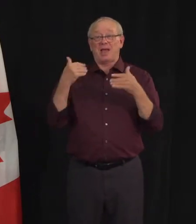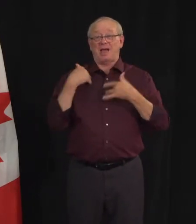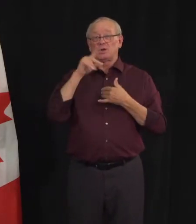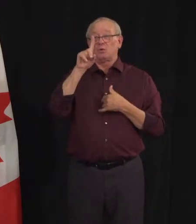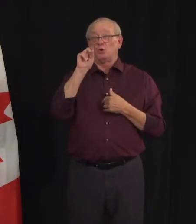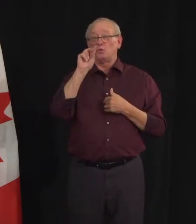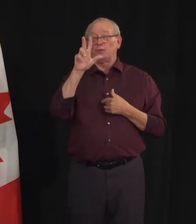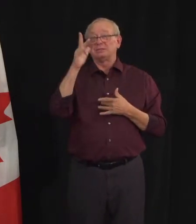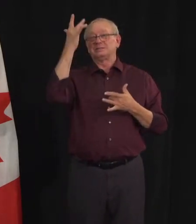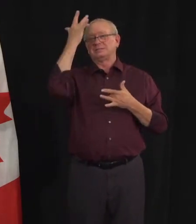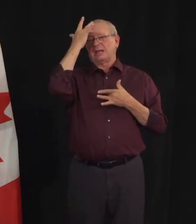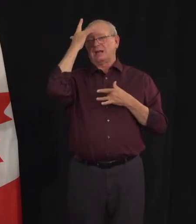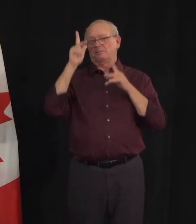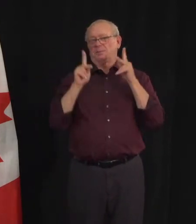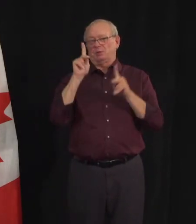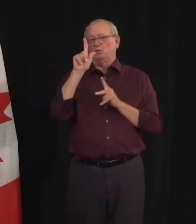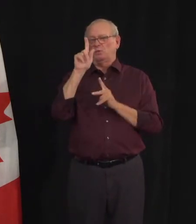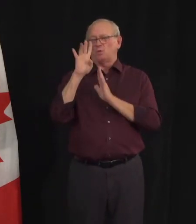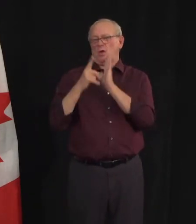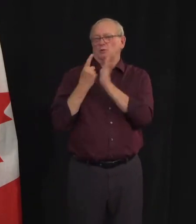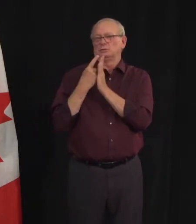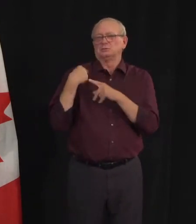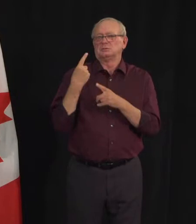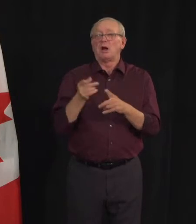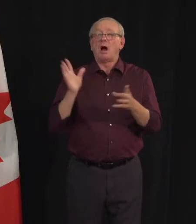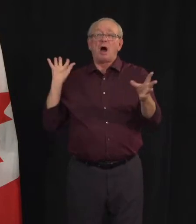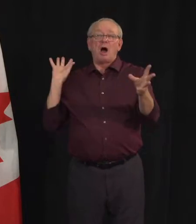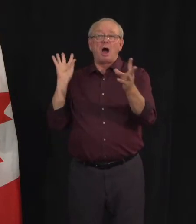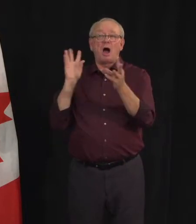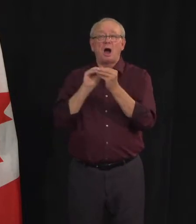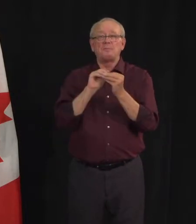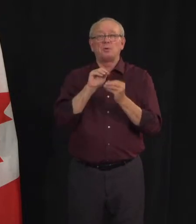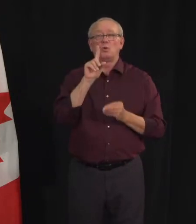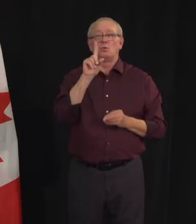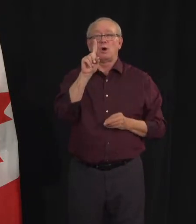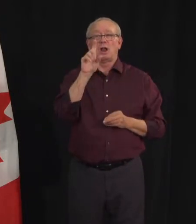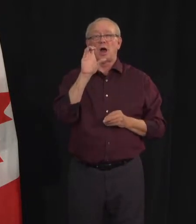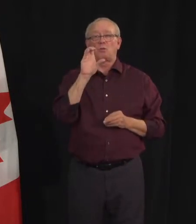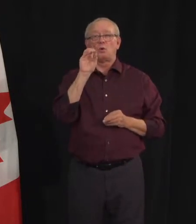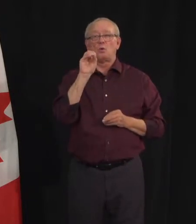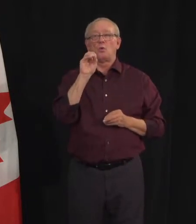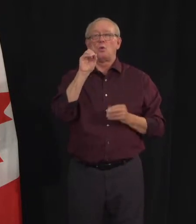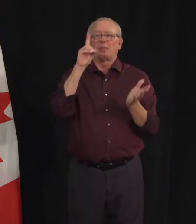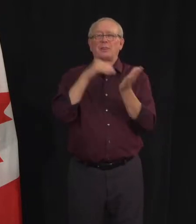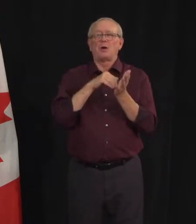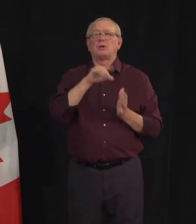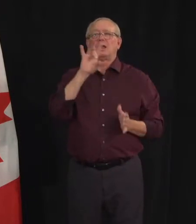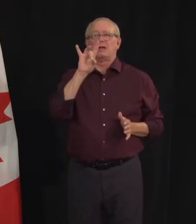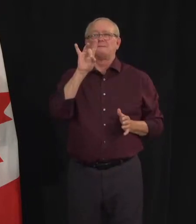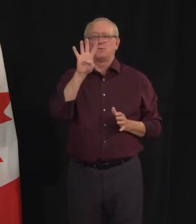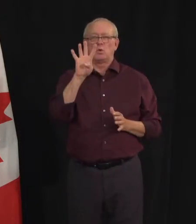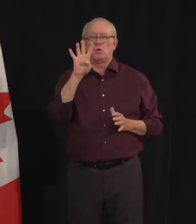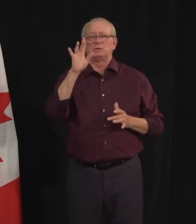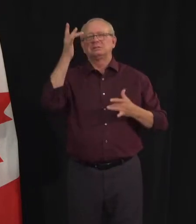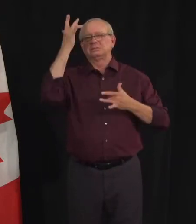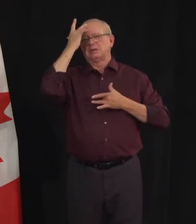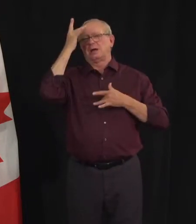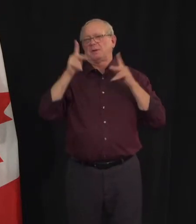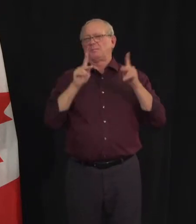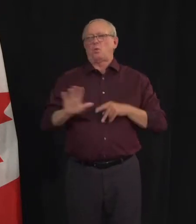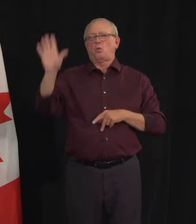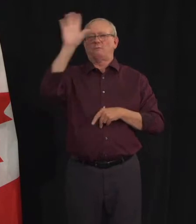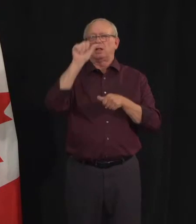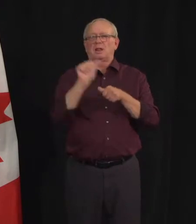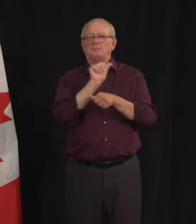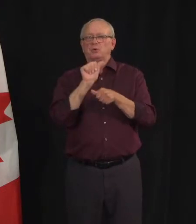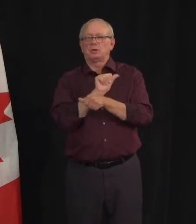24 hours. There are now 1,084 active cases in the province. Currently, 43